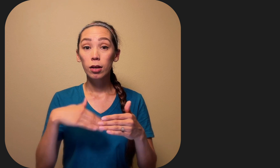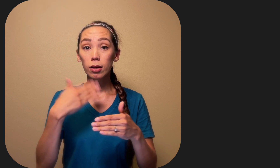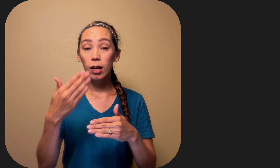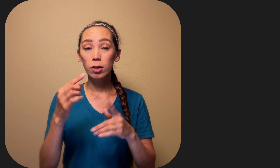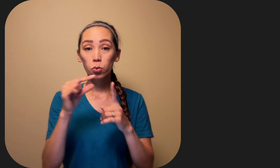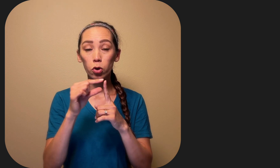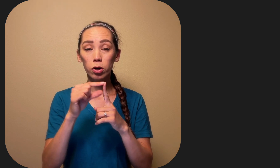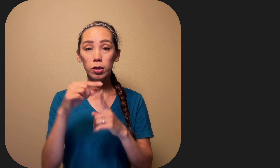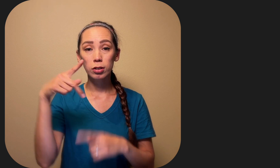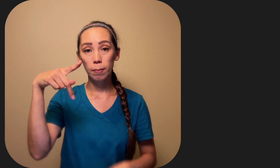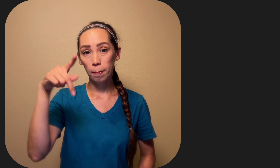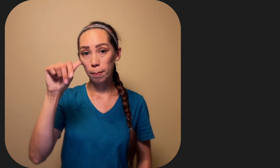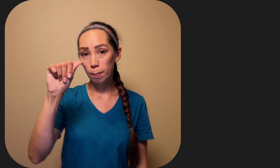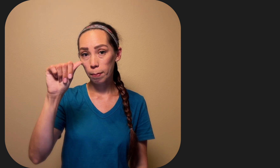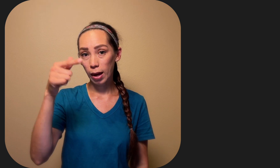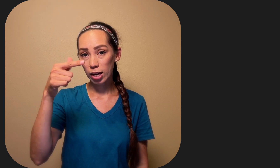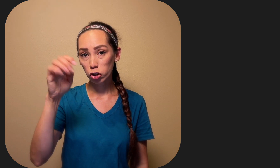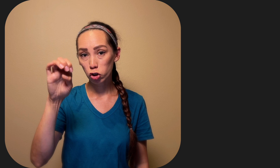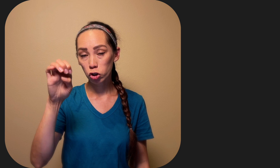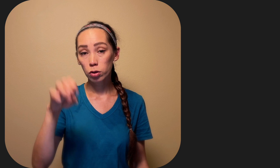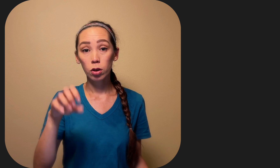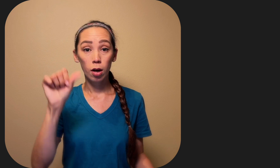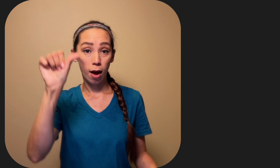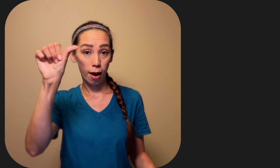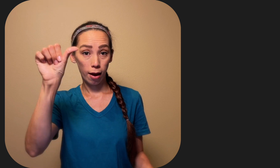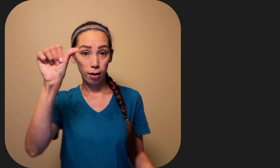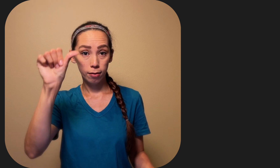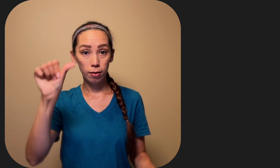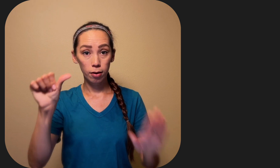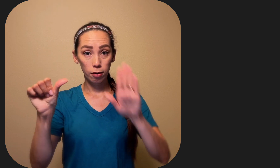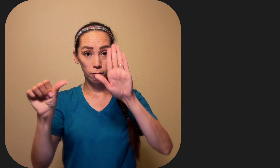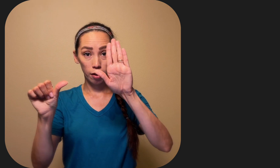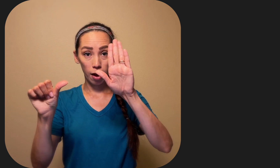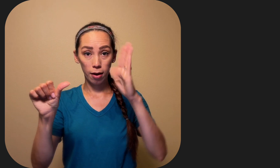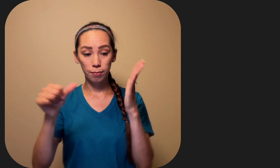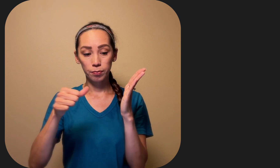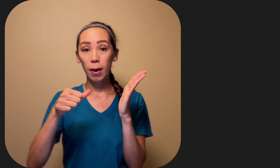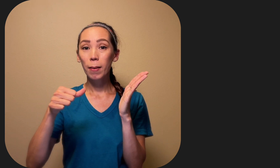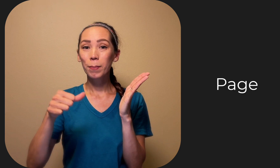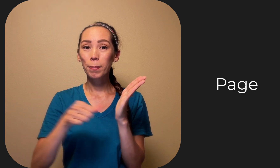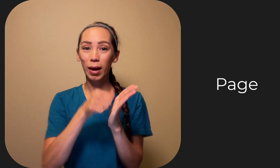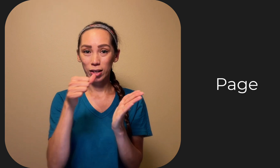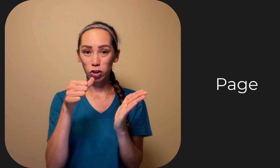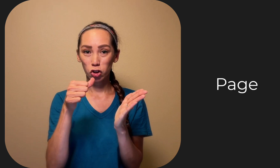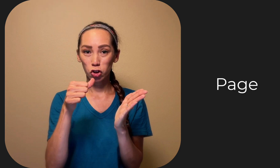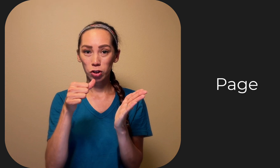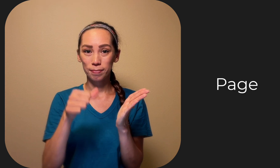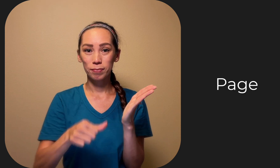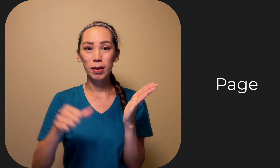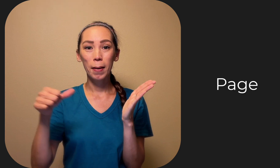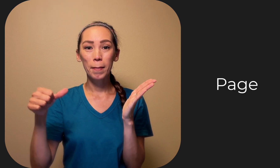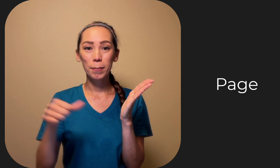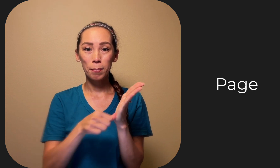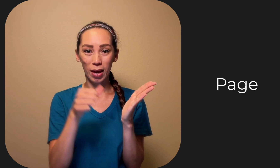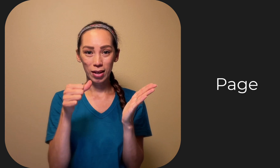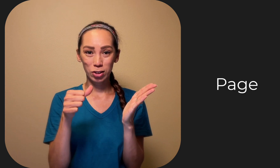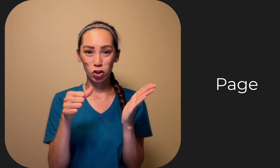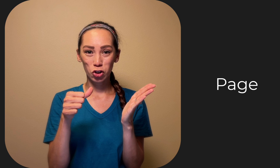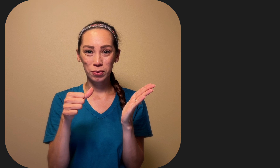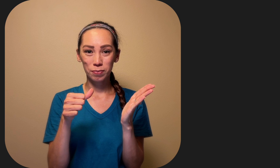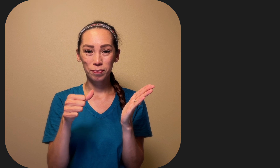Next word is page. So you would take your A and you would go on your flat hand and say page.